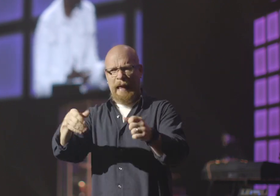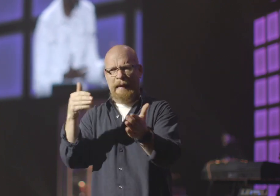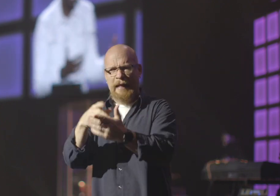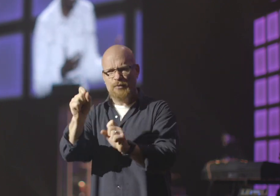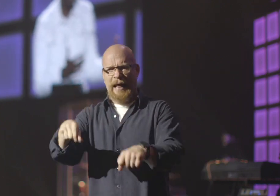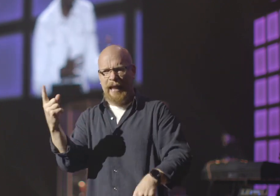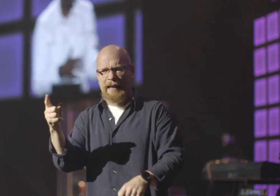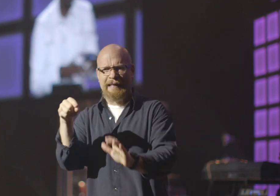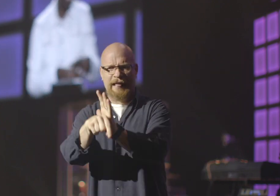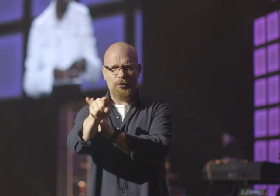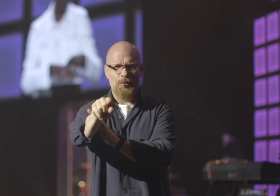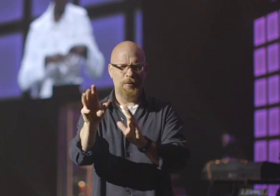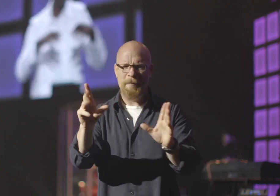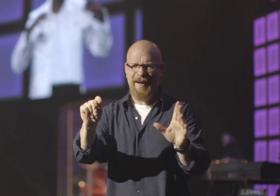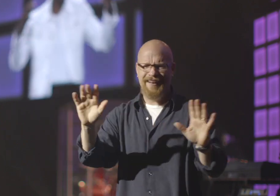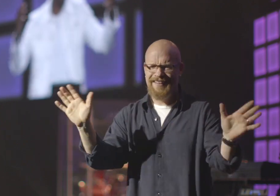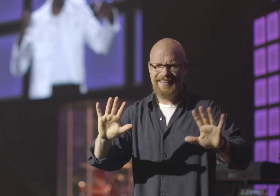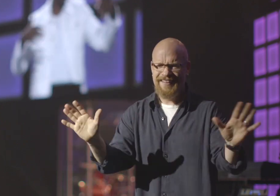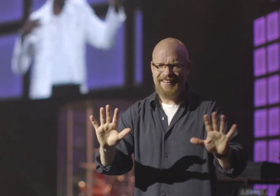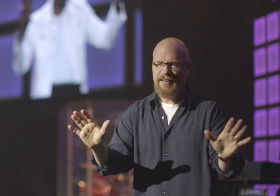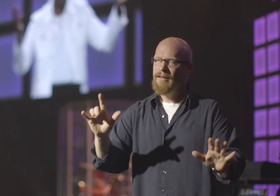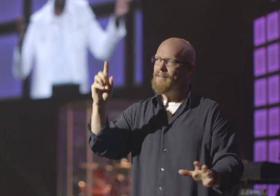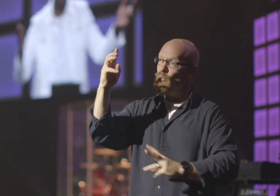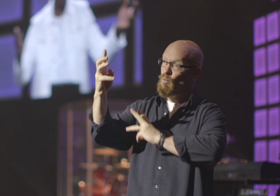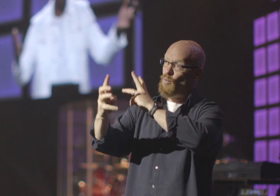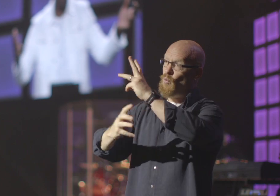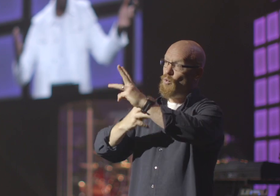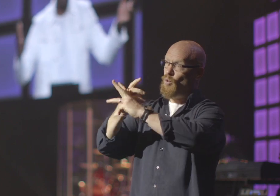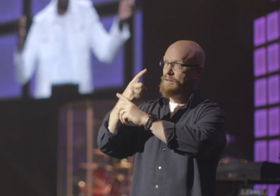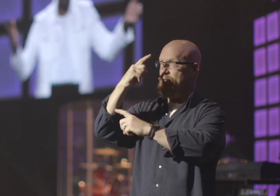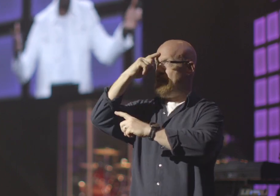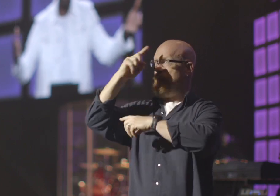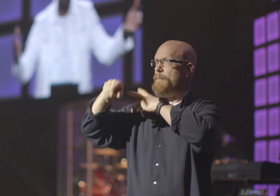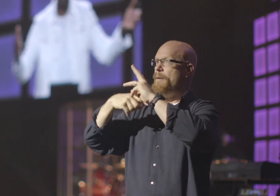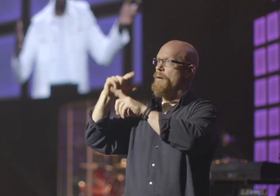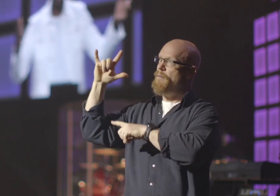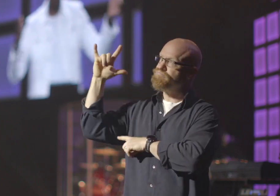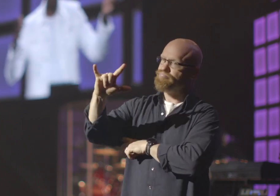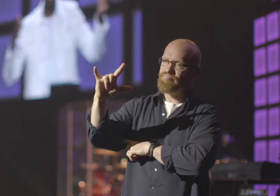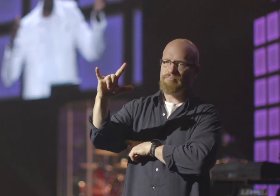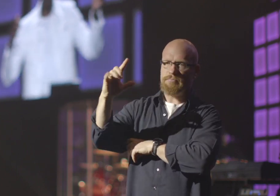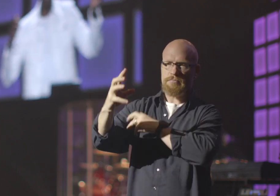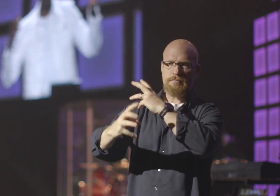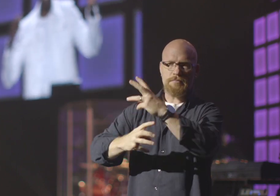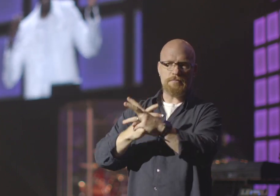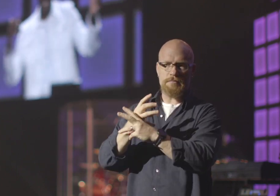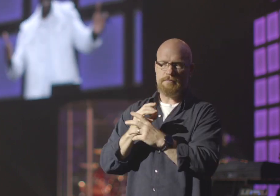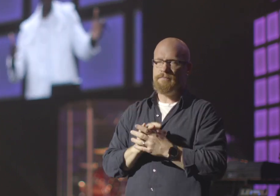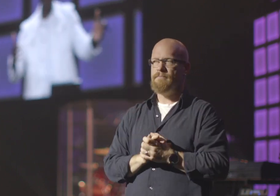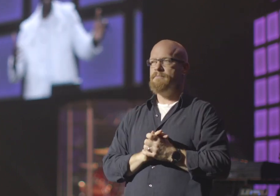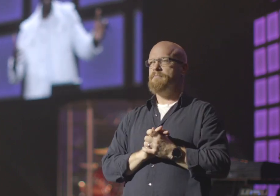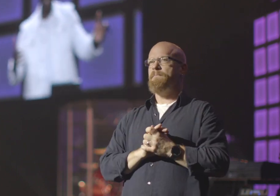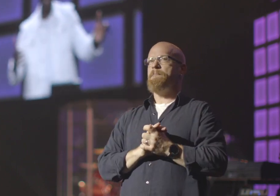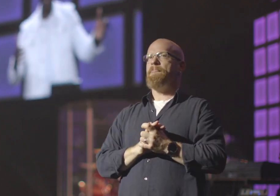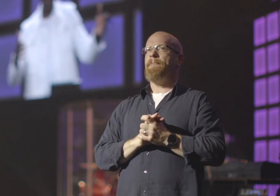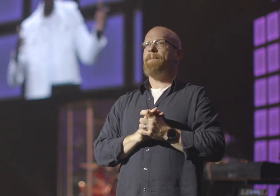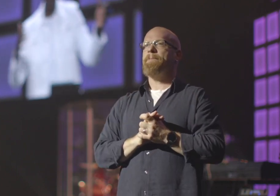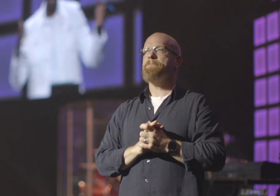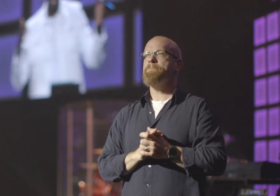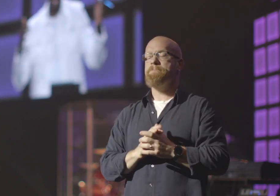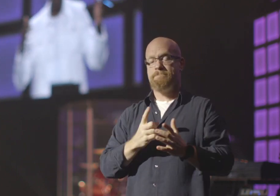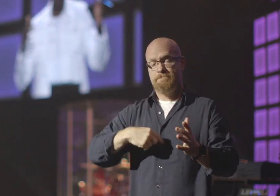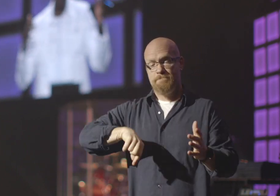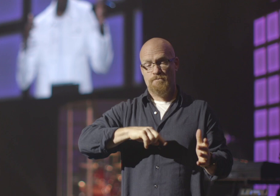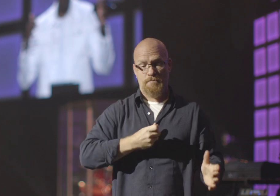you. He had the world on his mind, so he wants to save the world. The other thing is this, we share because